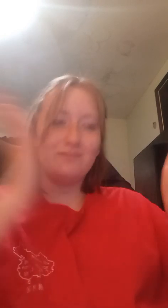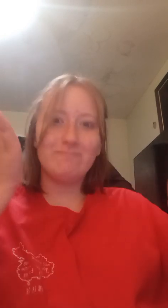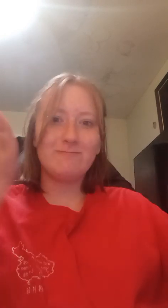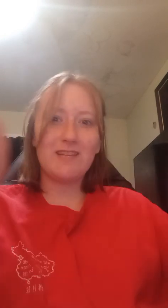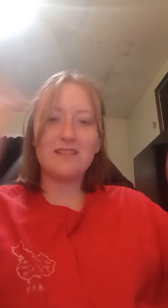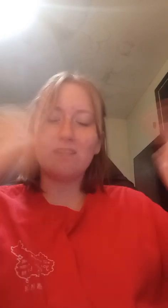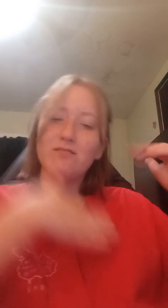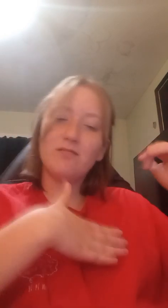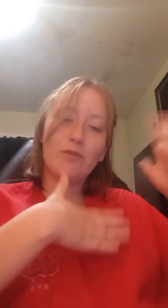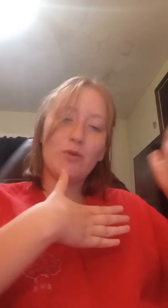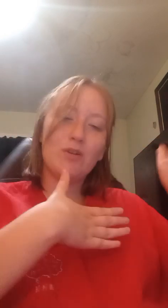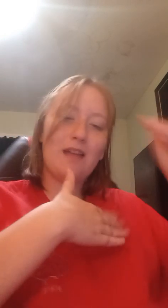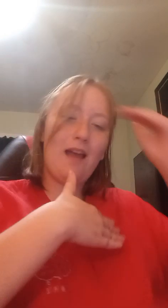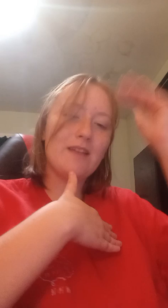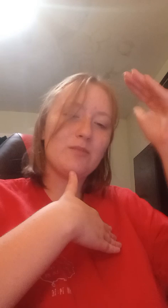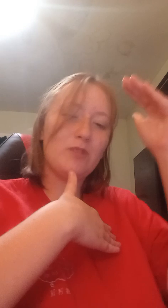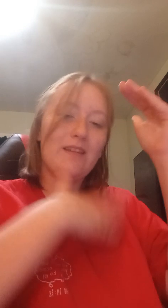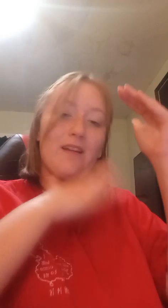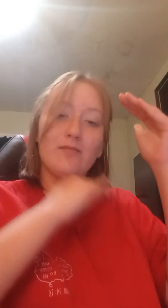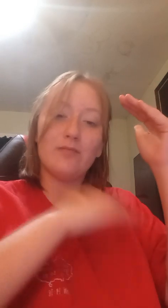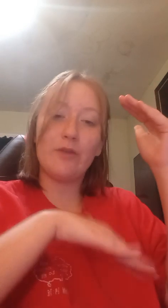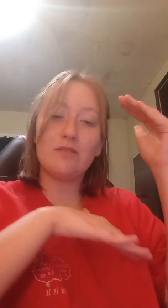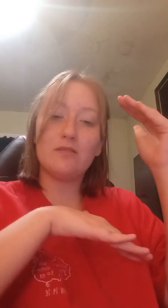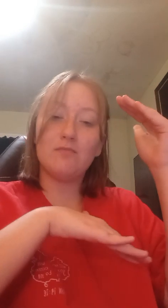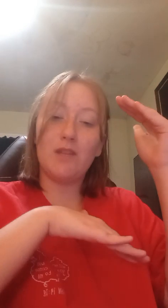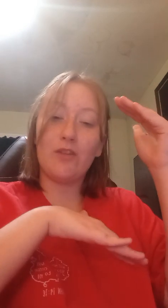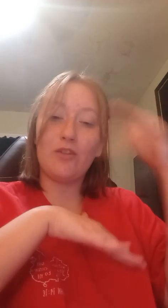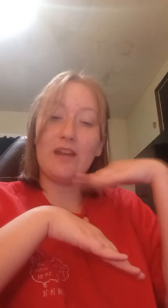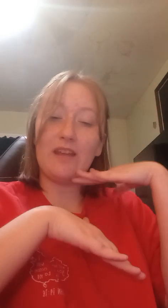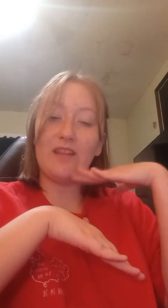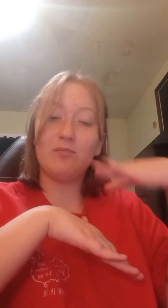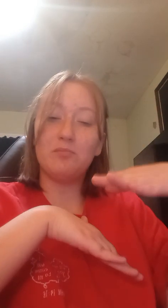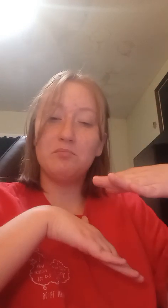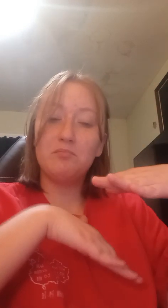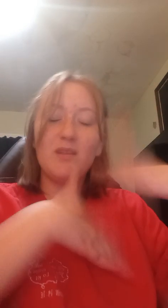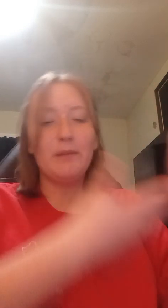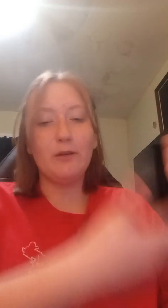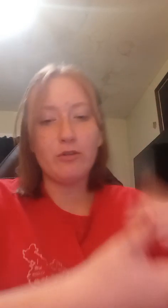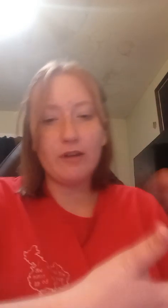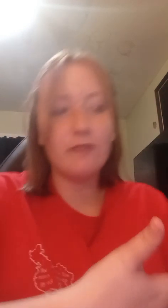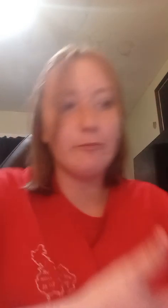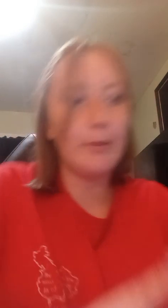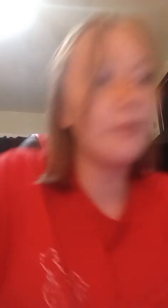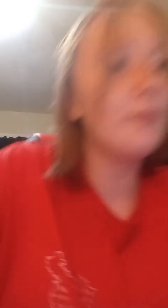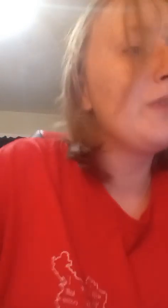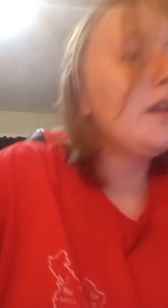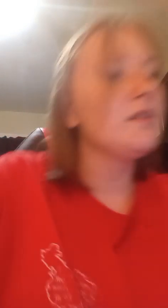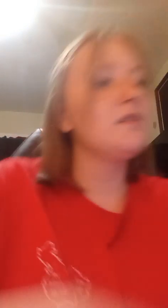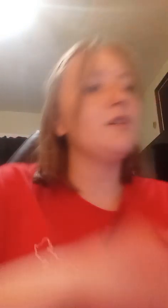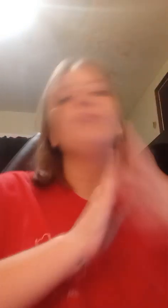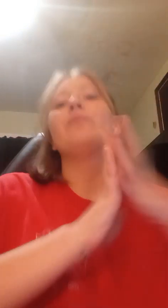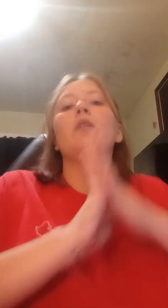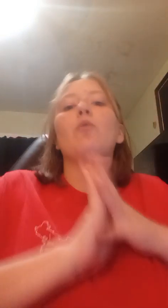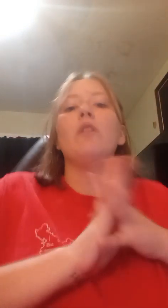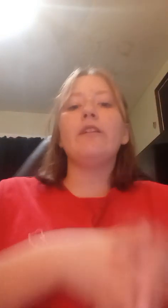Because, of course, the high is one thing, low is another thing, and then middle, you're kind of both. So, a fun way